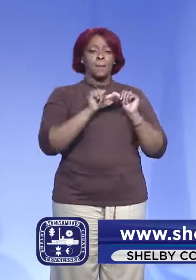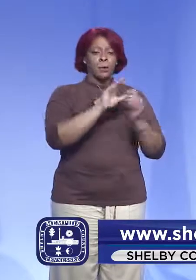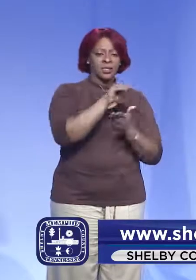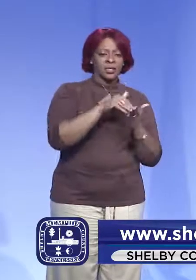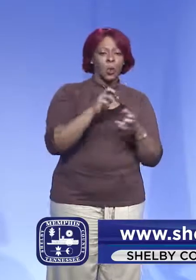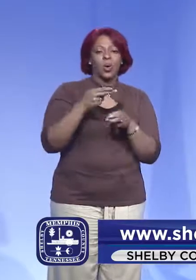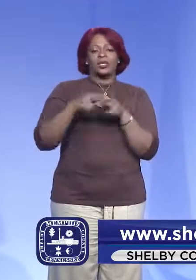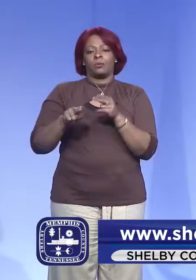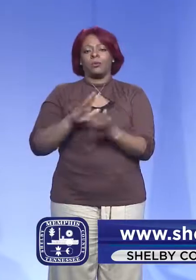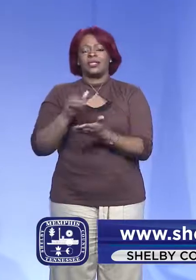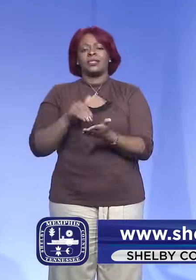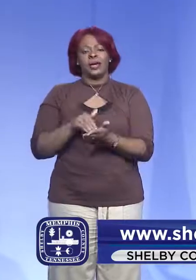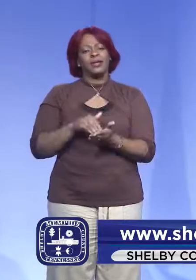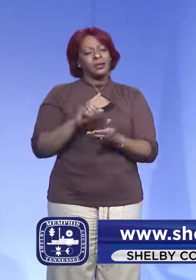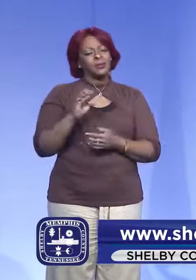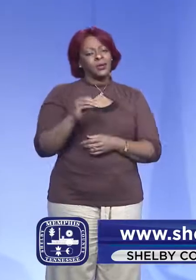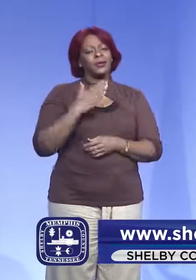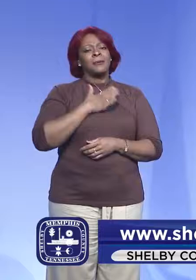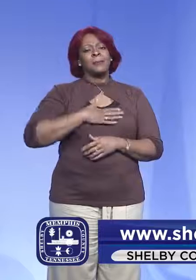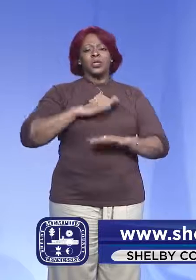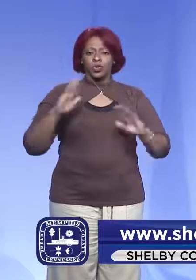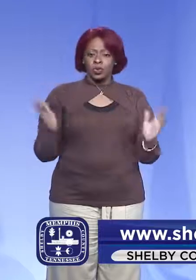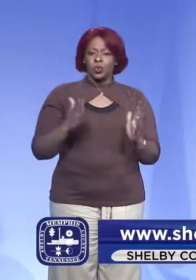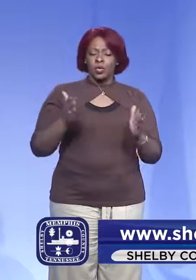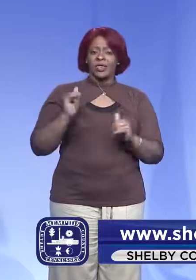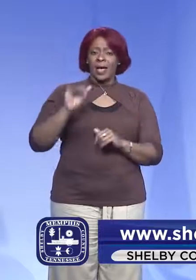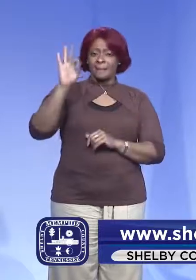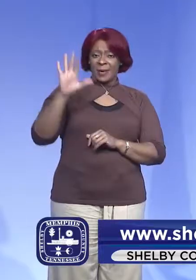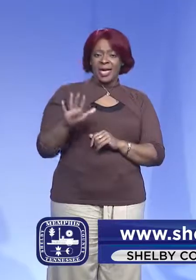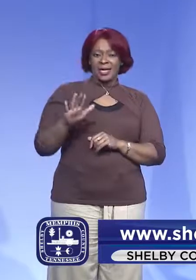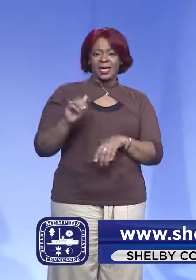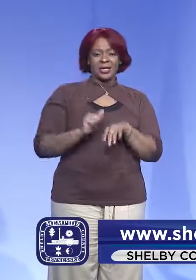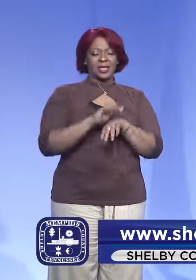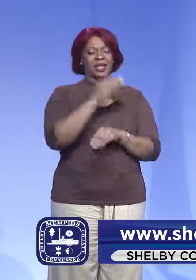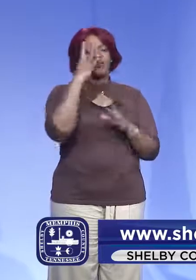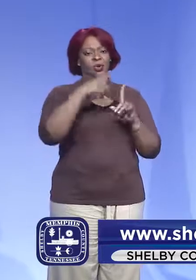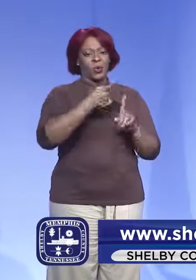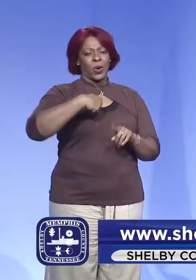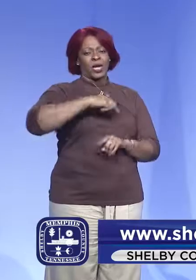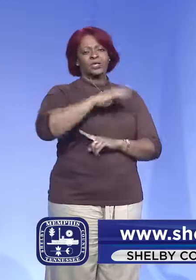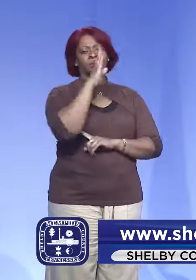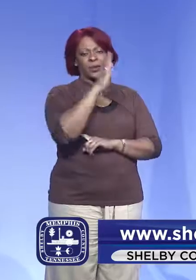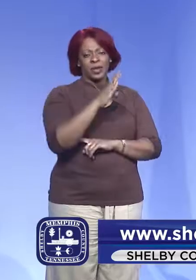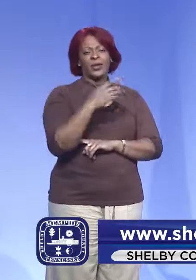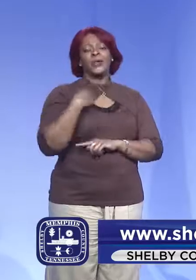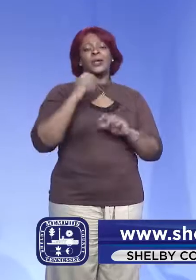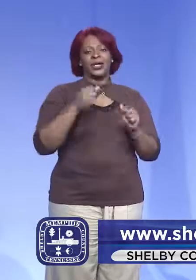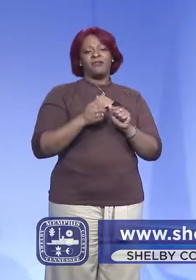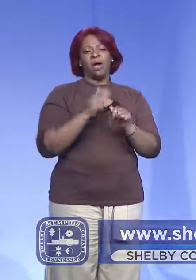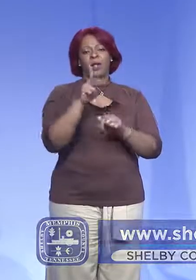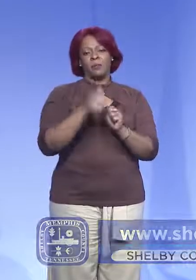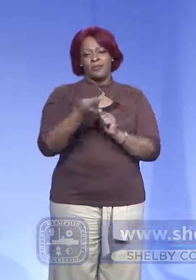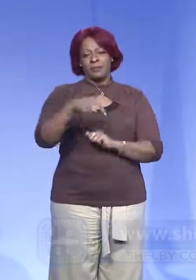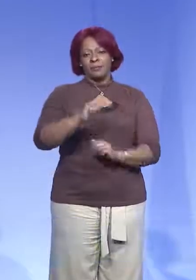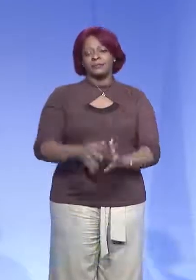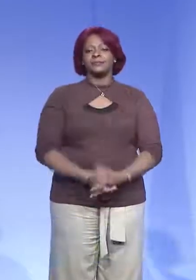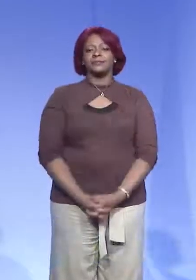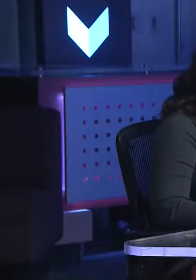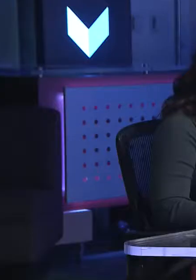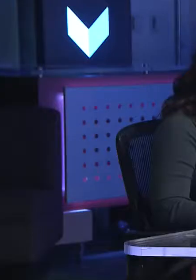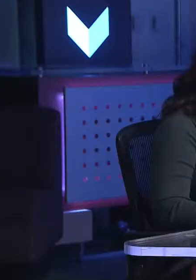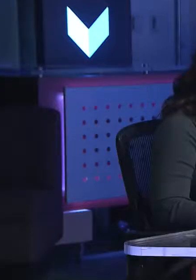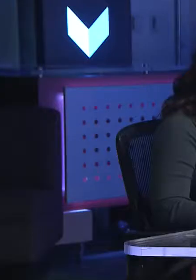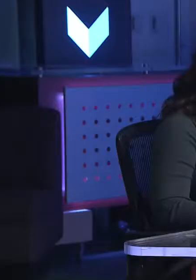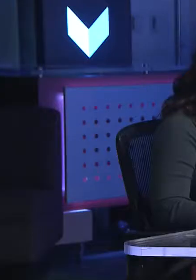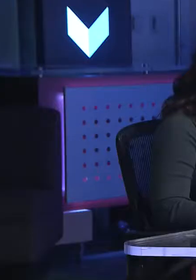or a temporary site. So please encourage the pastor to send that information to us directly so that we can follow up. We are out of time.